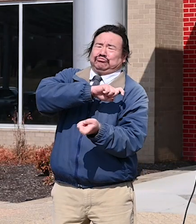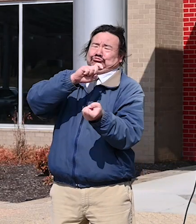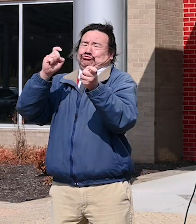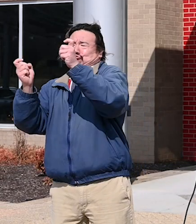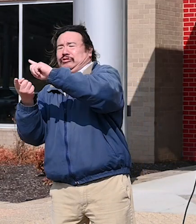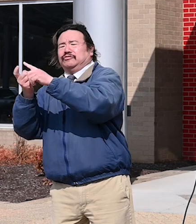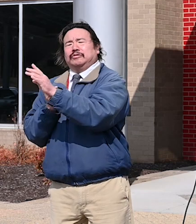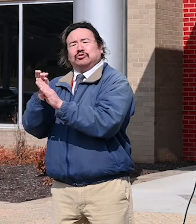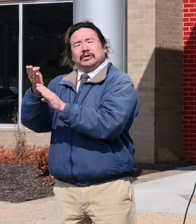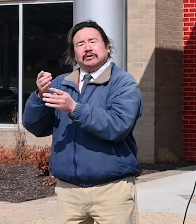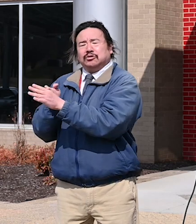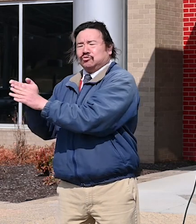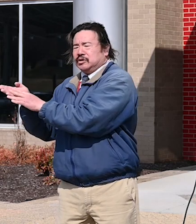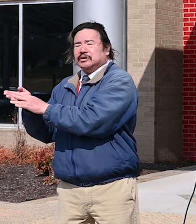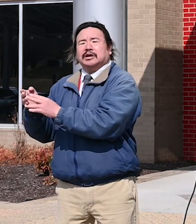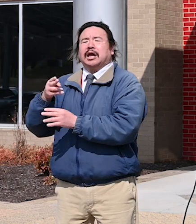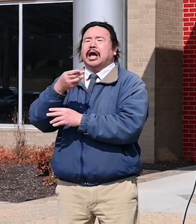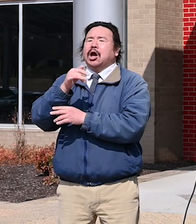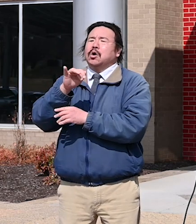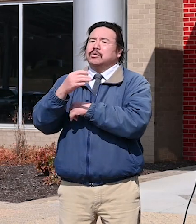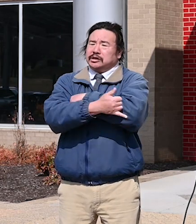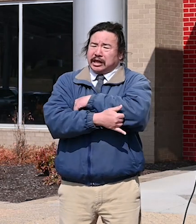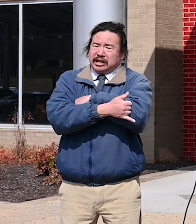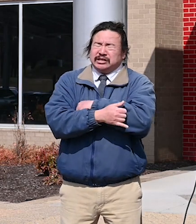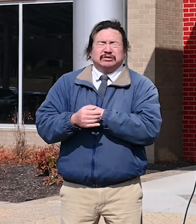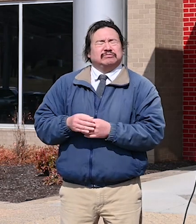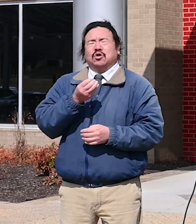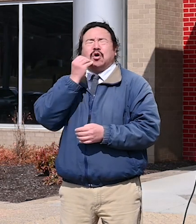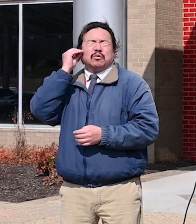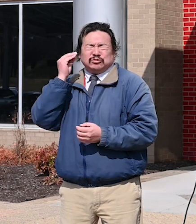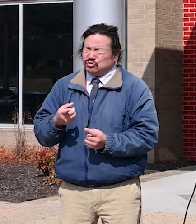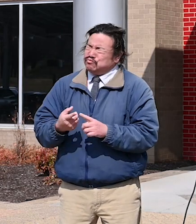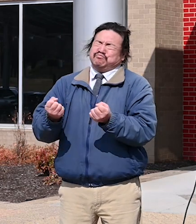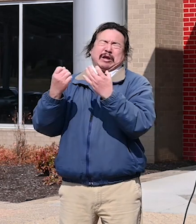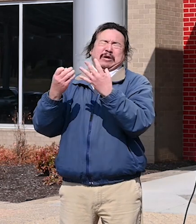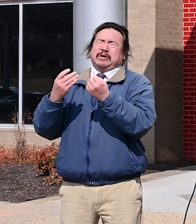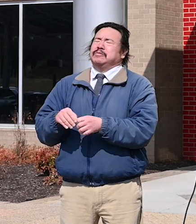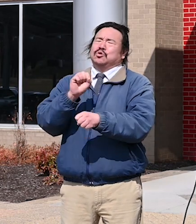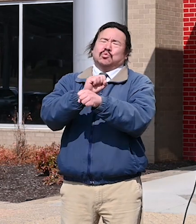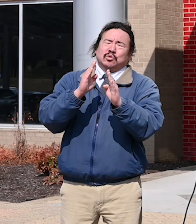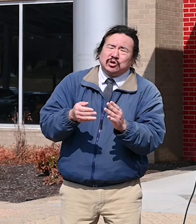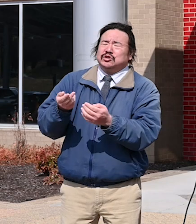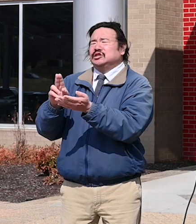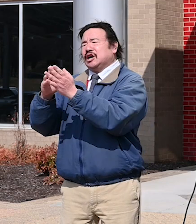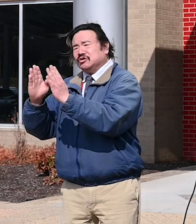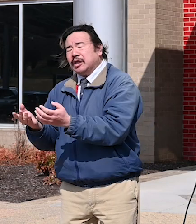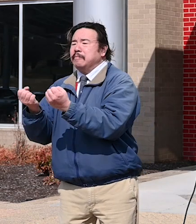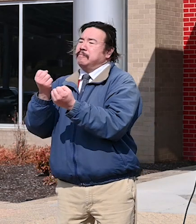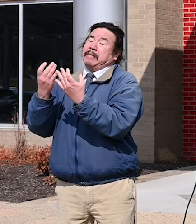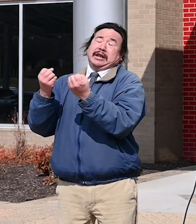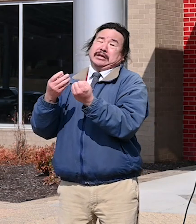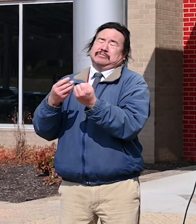transitions. Howard County is home to thousands of dedicated federal employees and contractors, many of